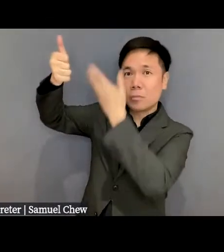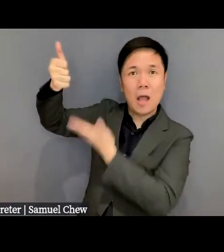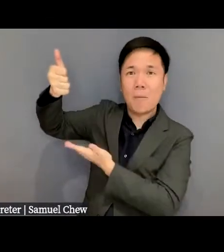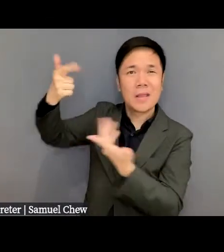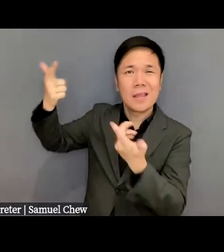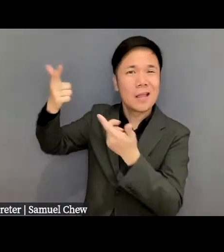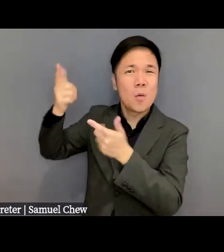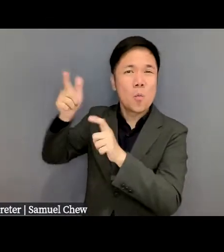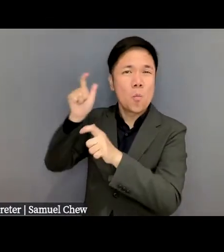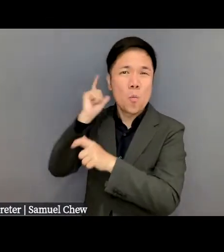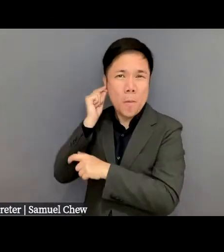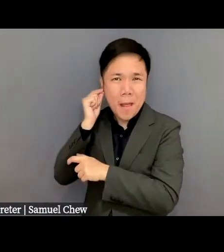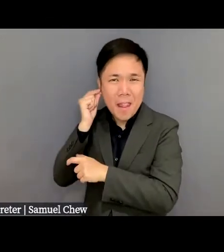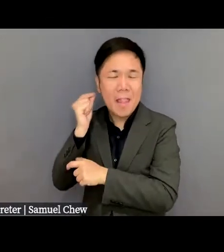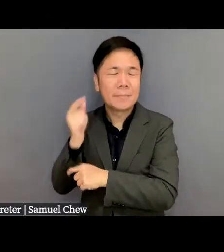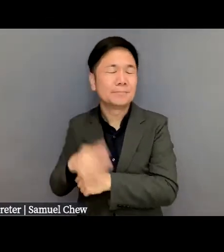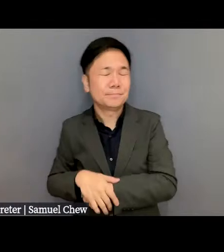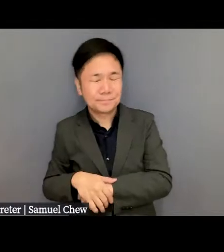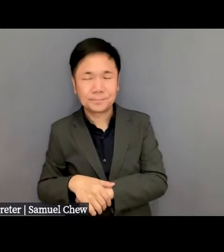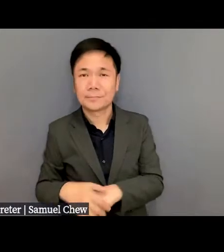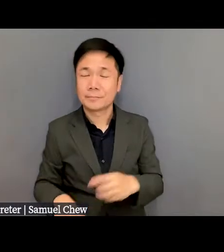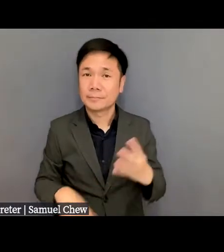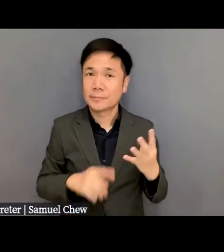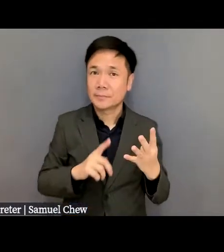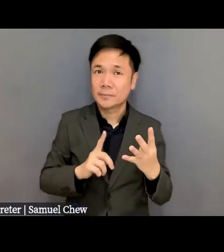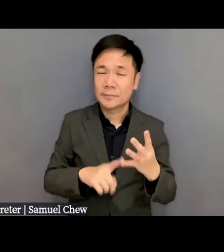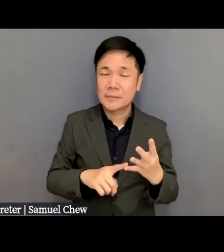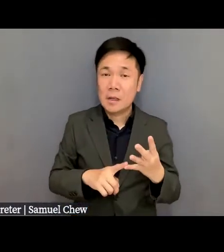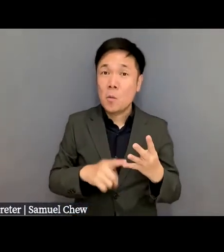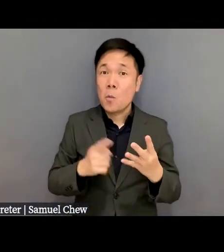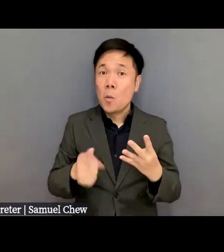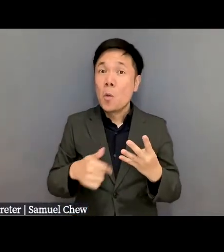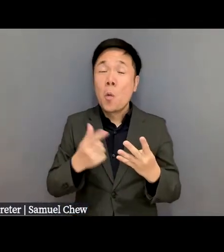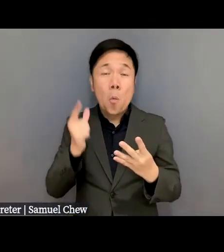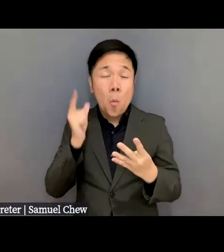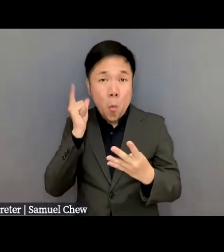the understanding that you have rural women in